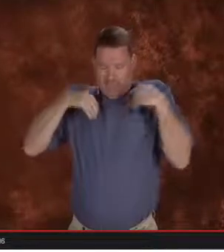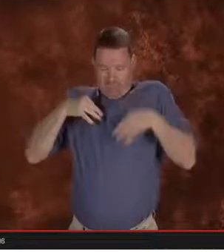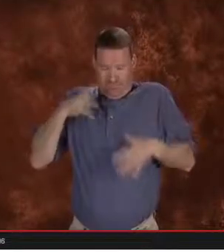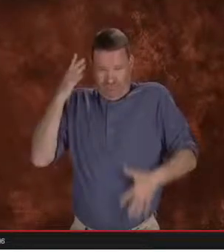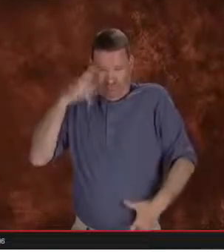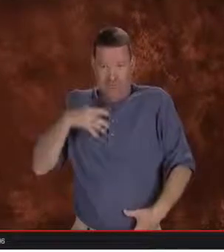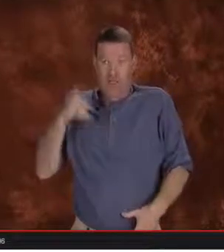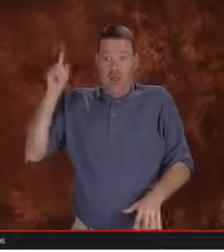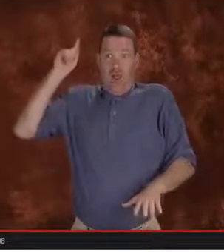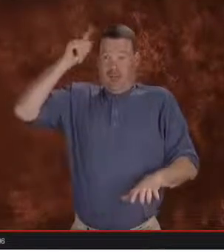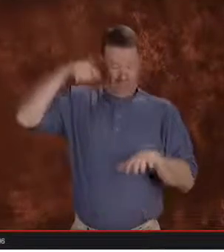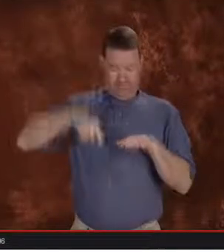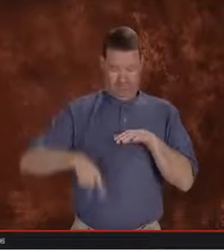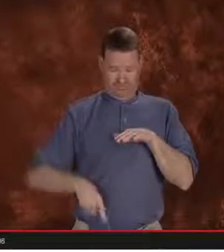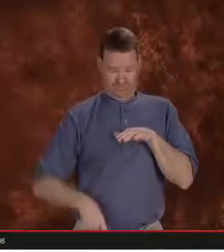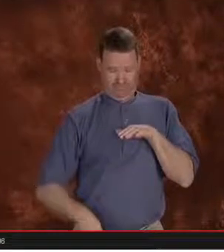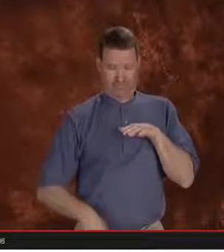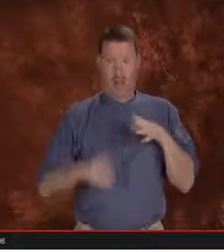store oxygen.